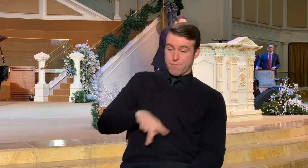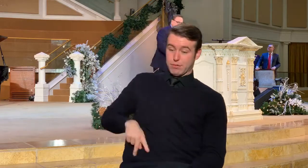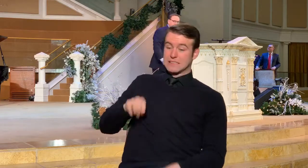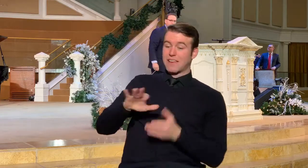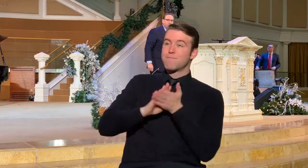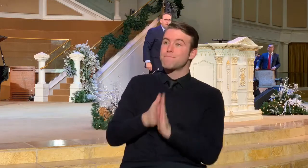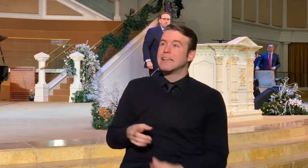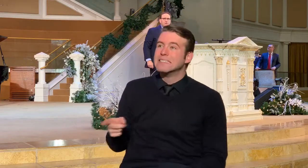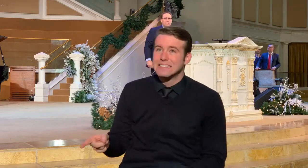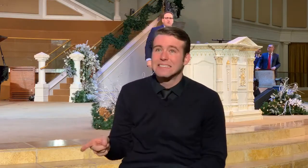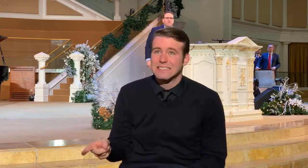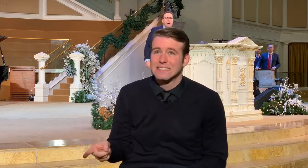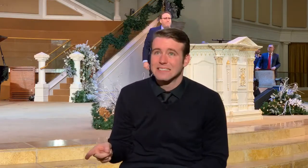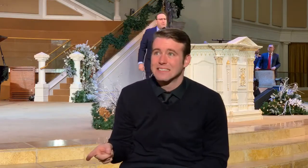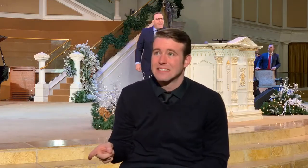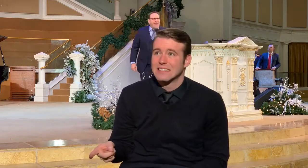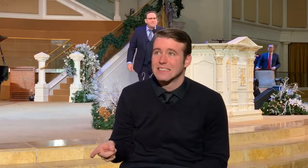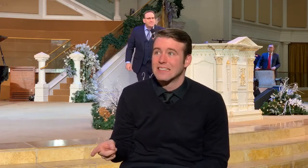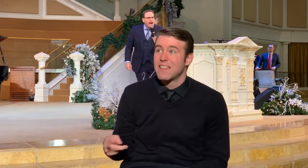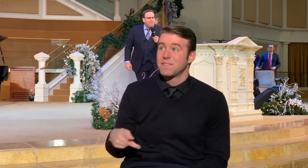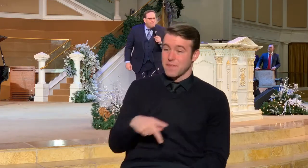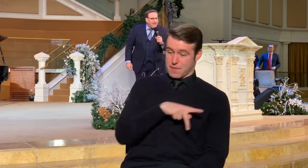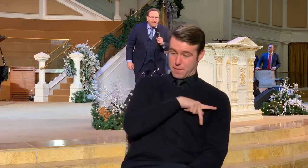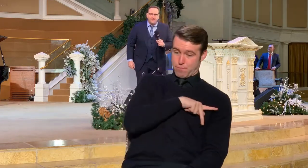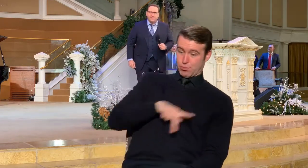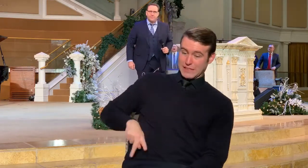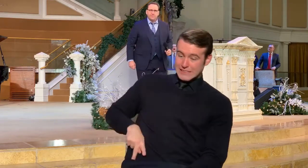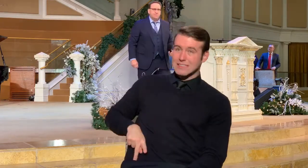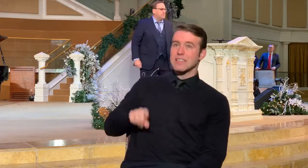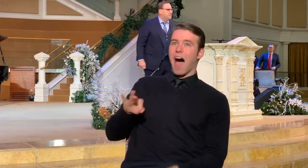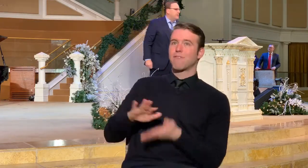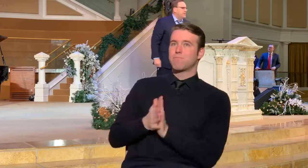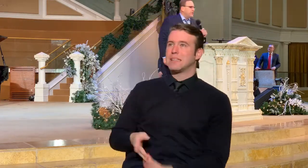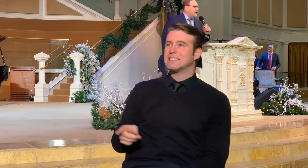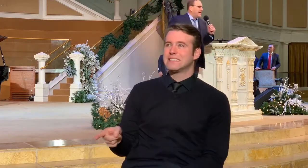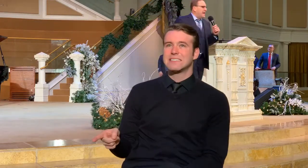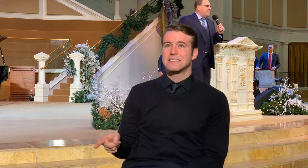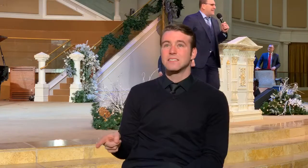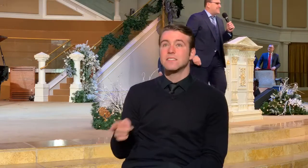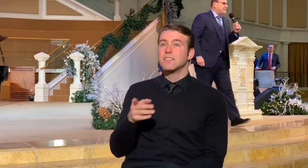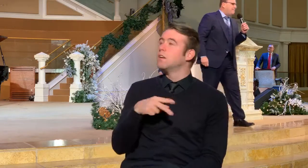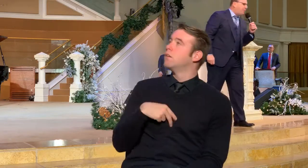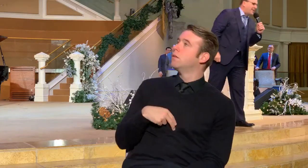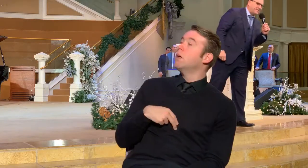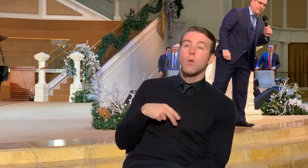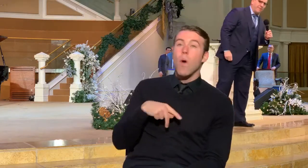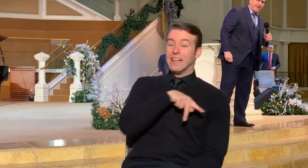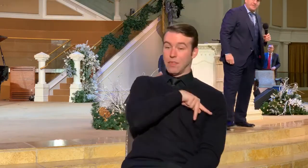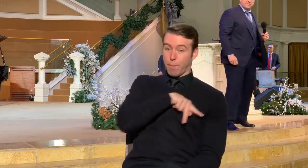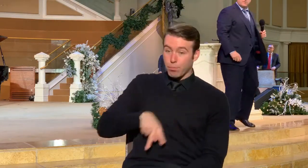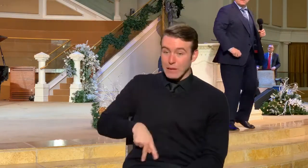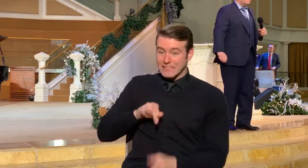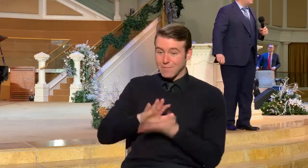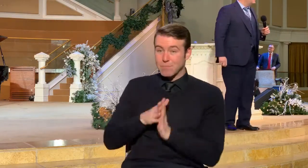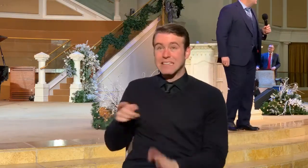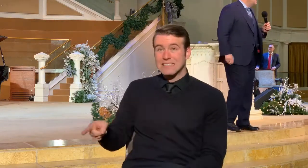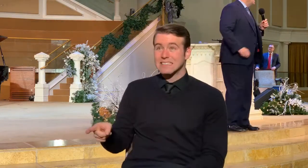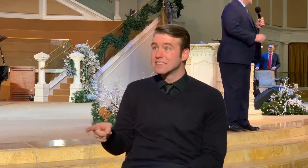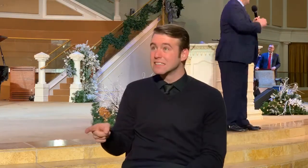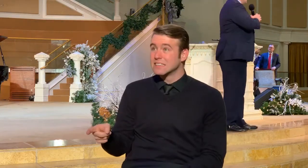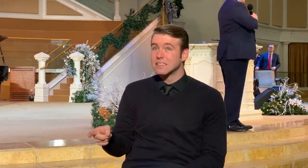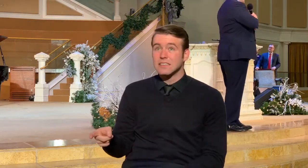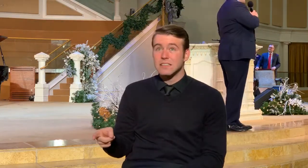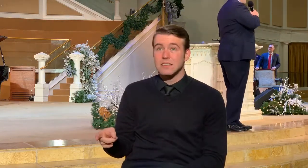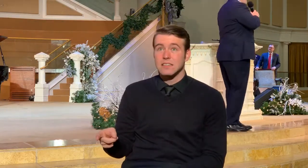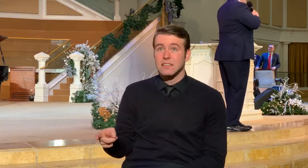of Peace. The Prince of Peace. All right. You didn't hear me. I said the Prince of Peace. Yeah.